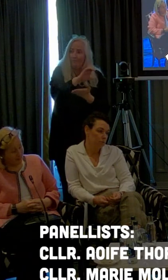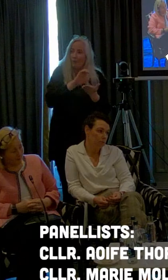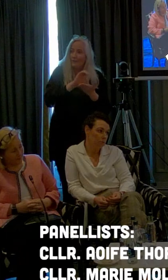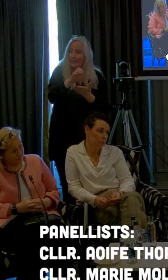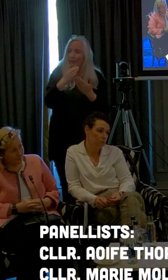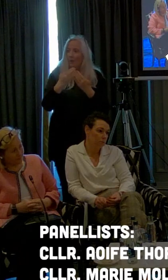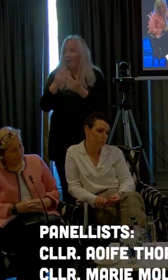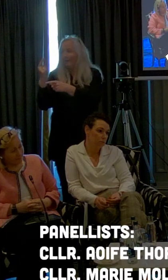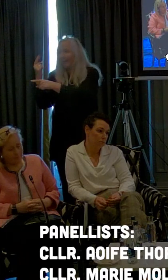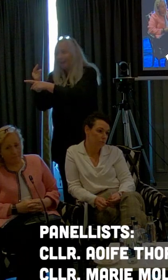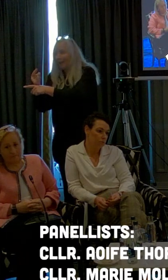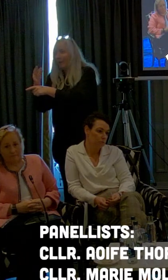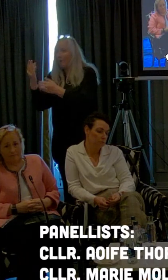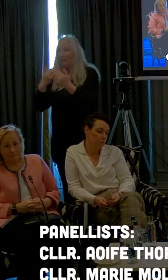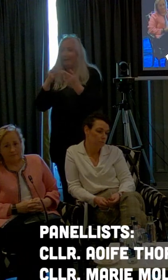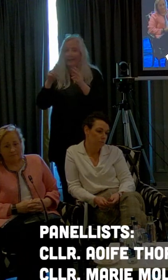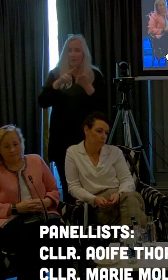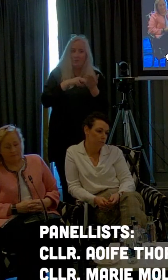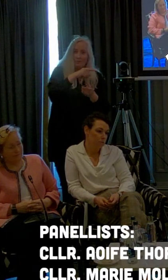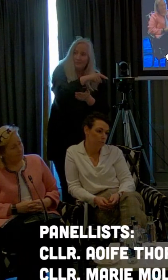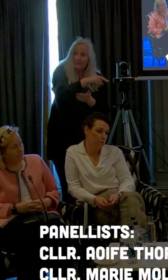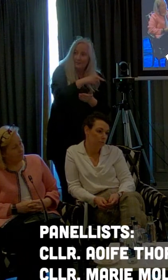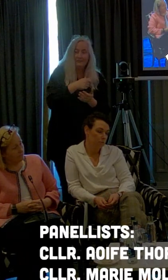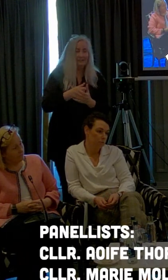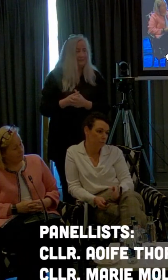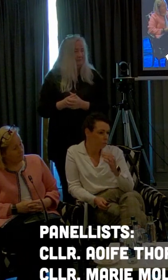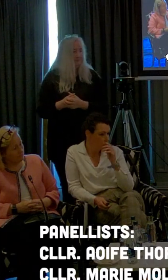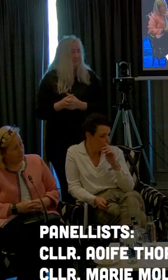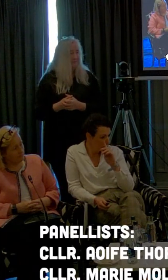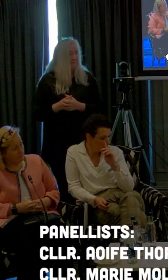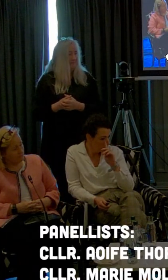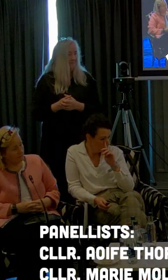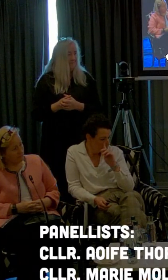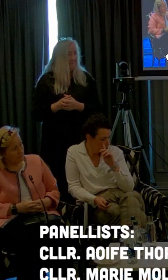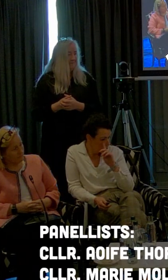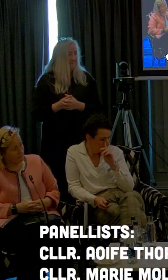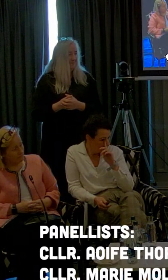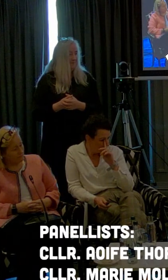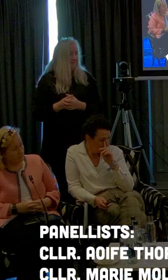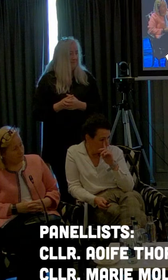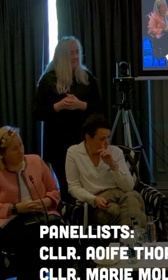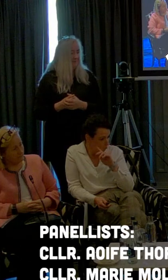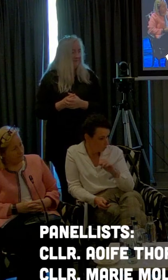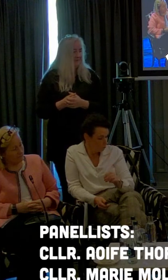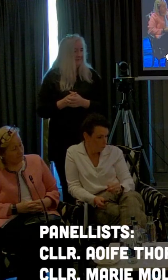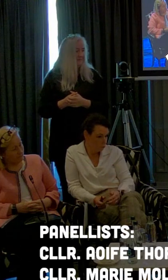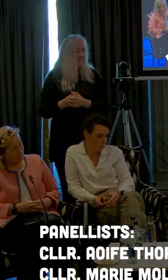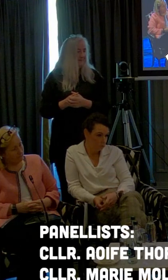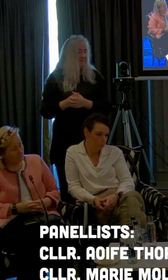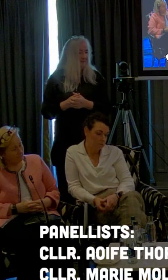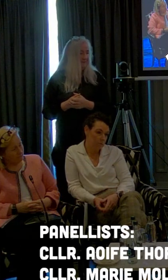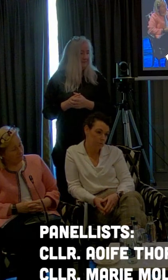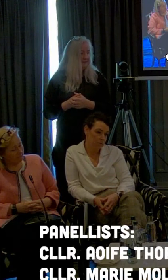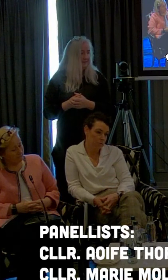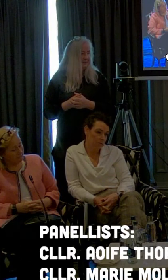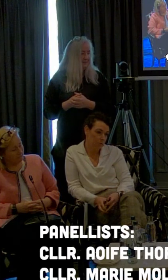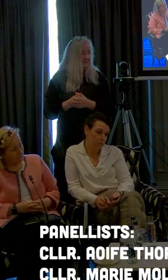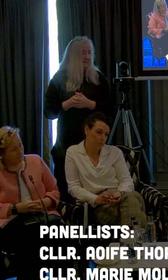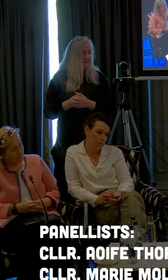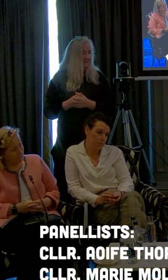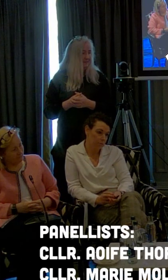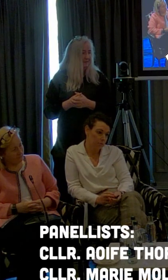things to have. But on top of that, another thing that I highlighted at the time was